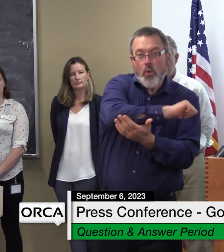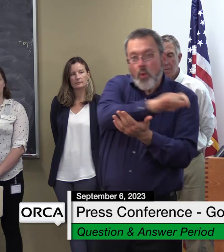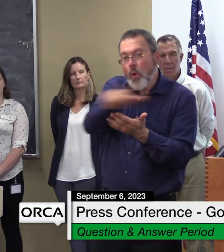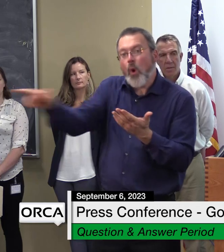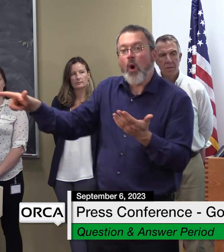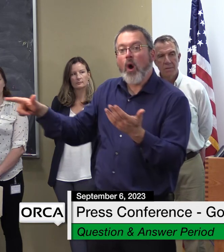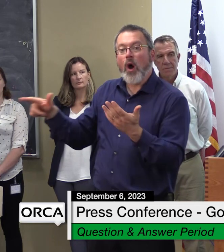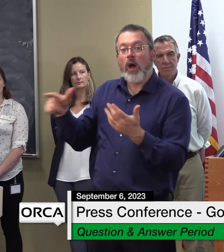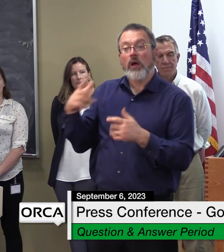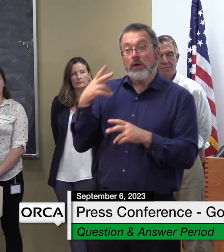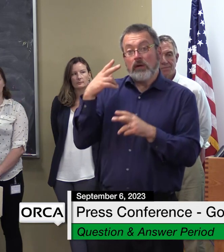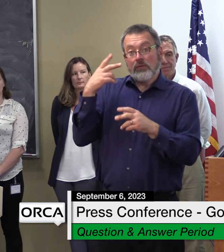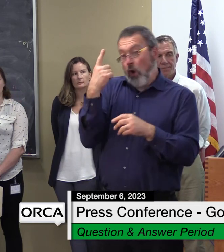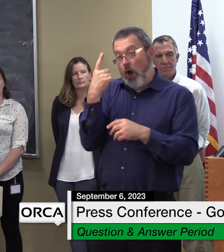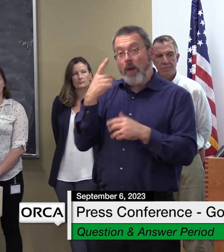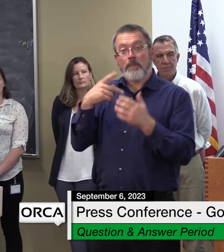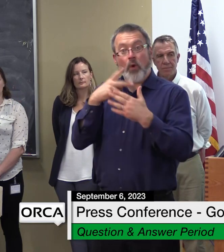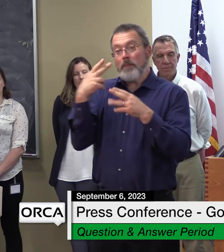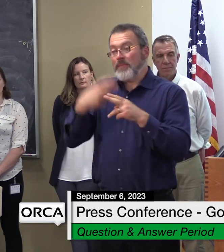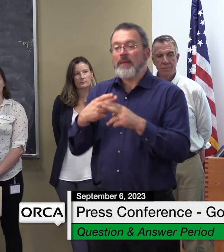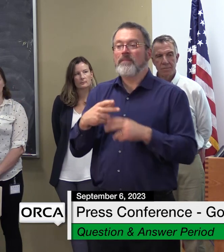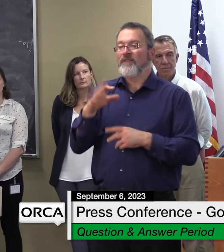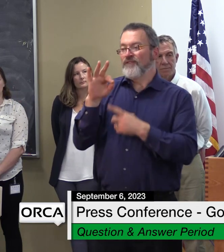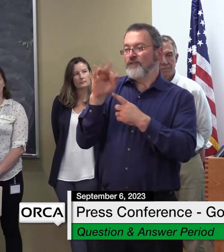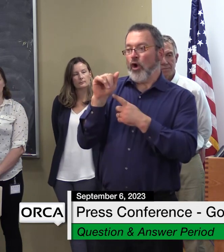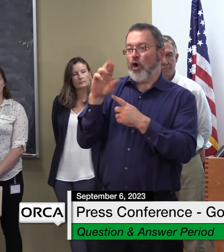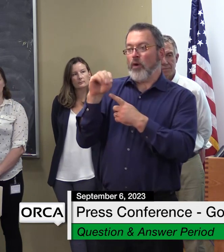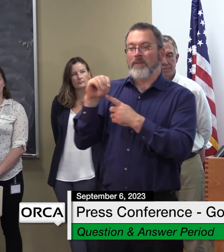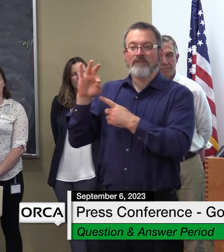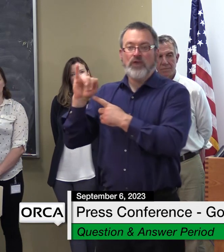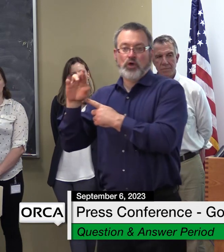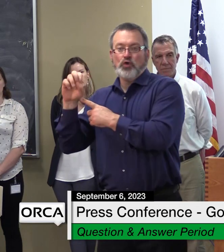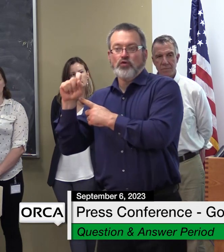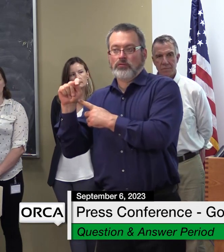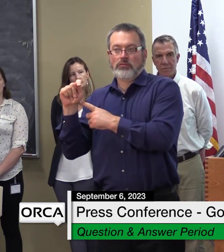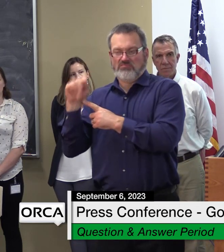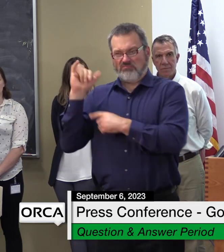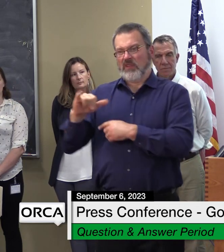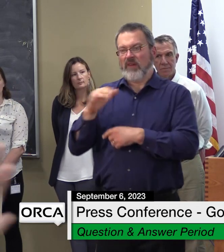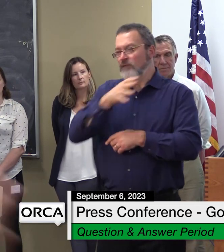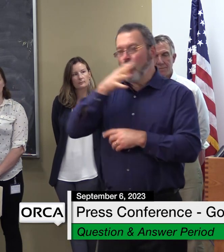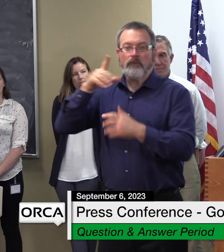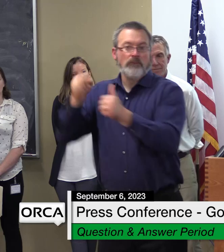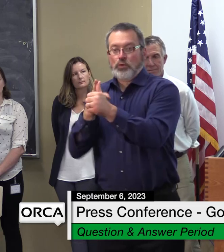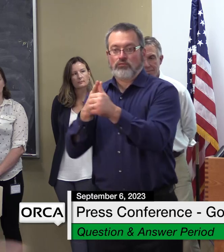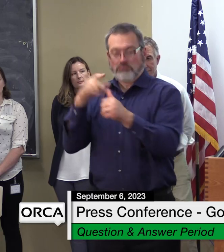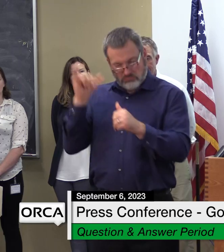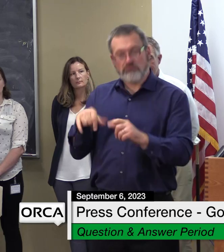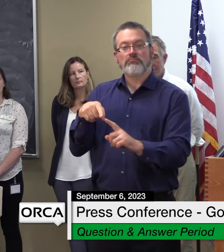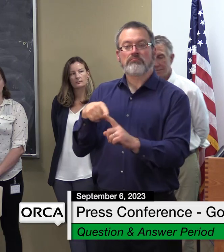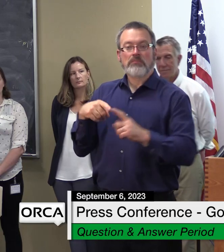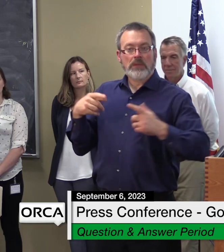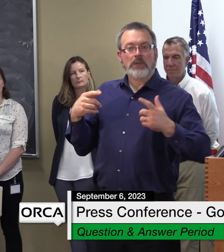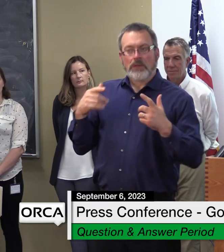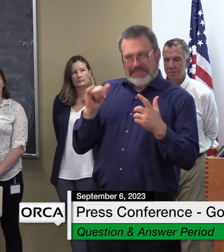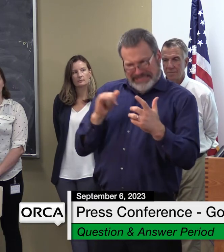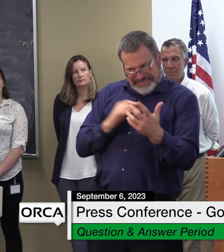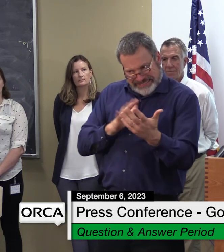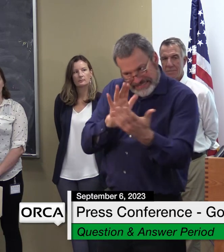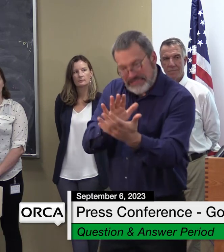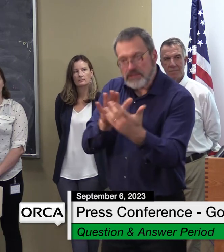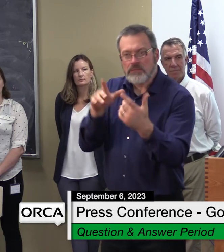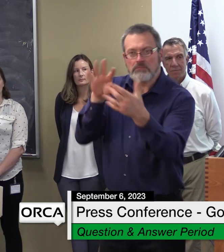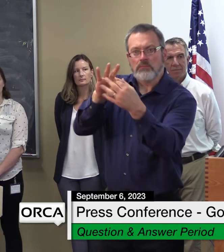First. It's a free program for our farmers to access. It looks at well-being, how to